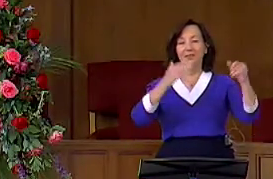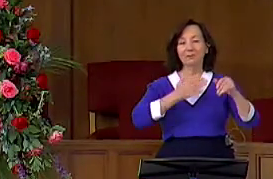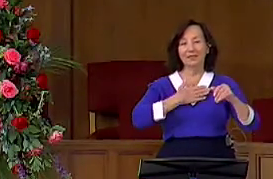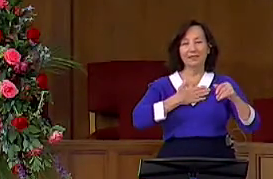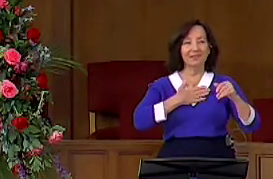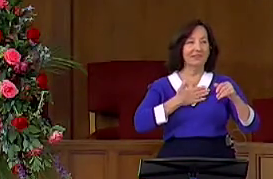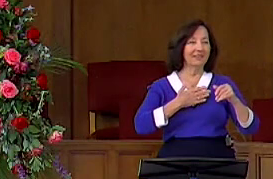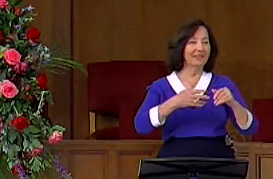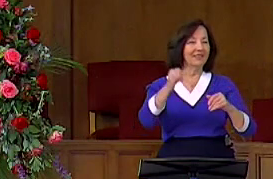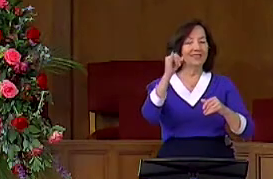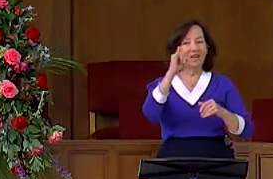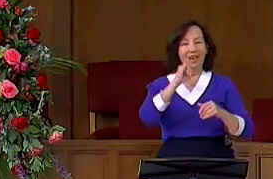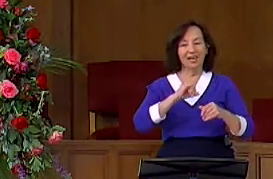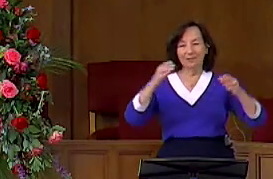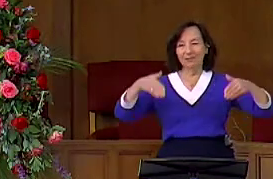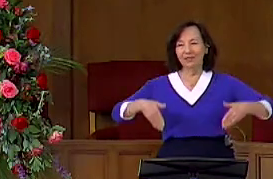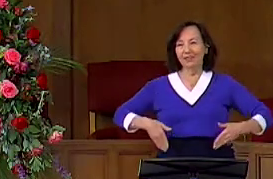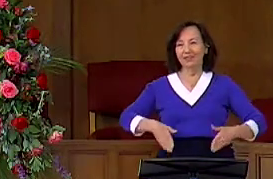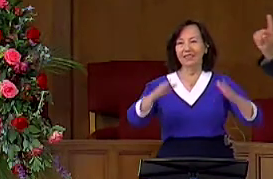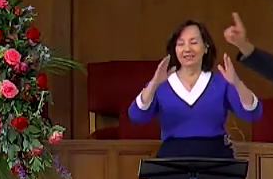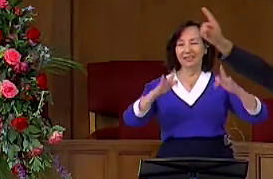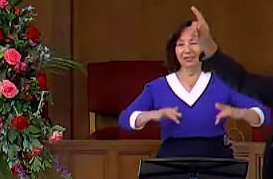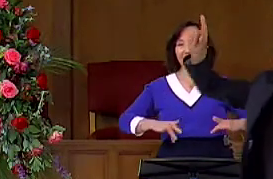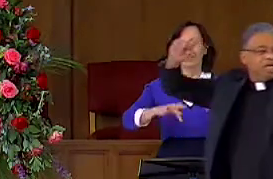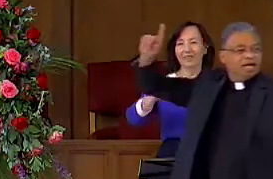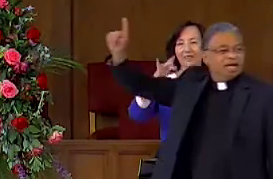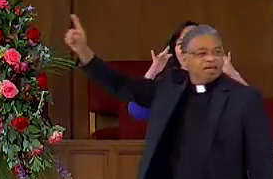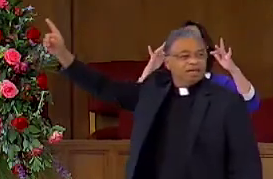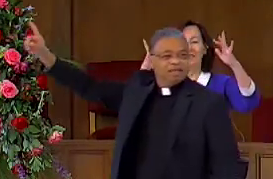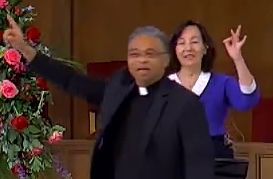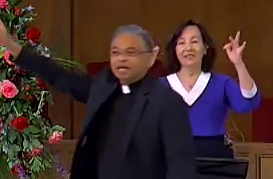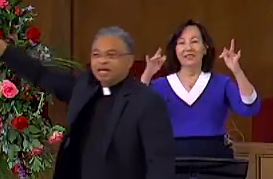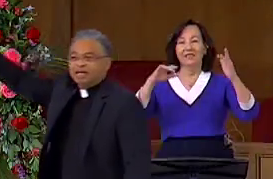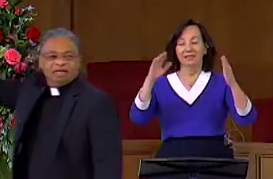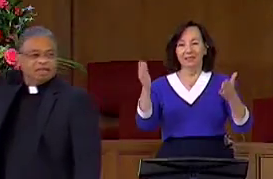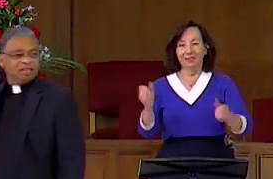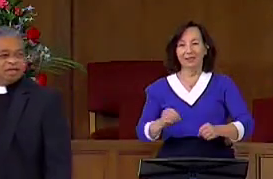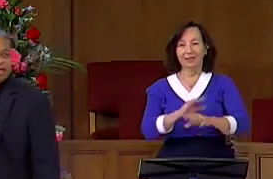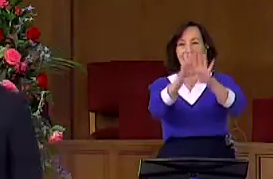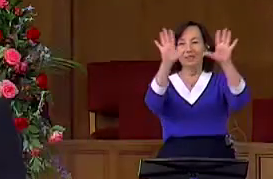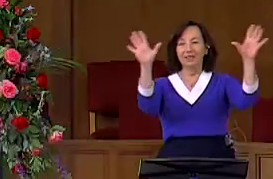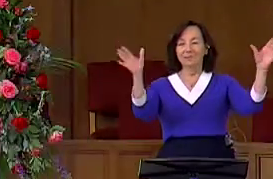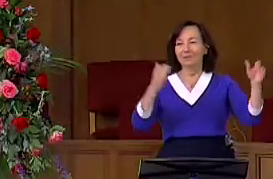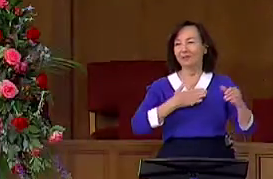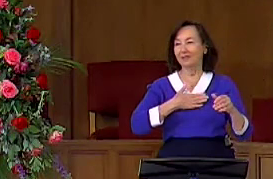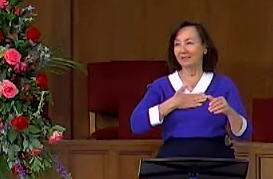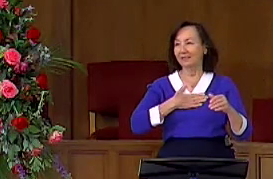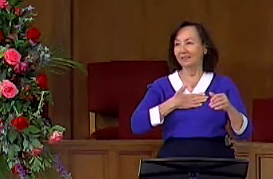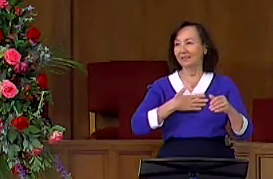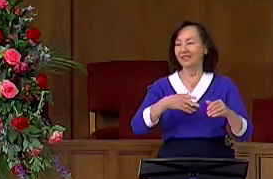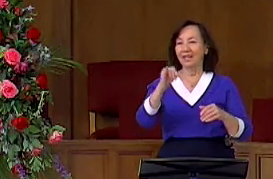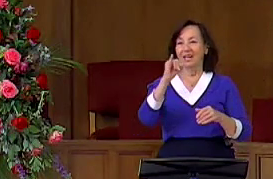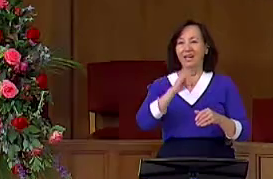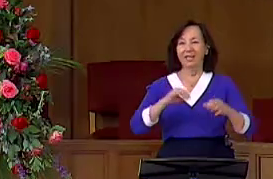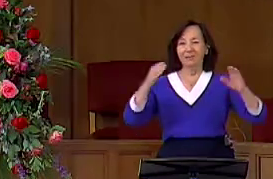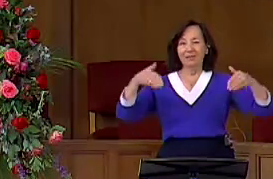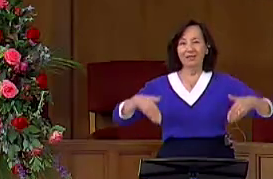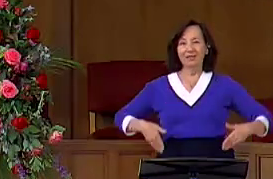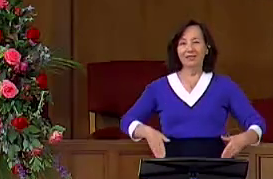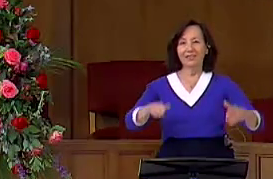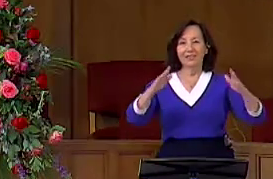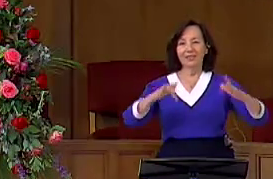of mine, I'm gonna let it shine. This little light of mine,